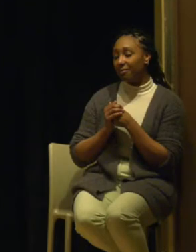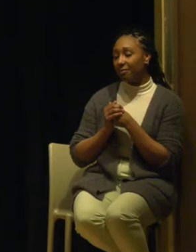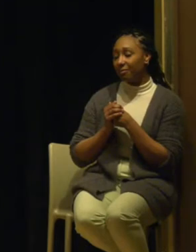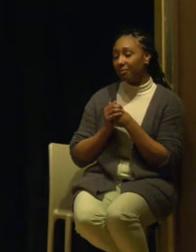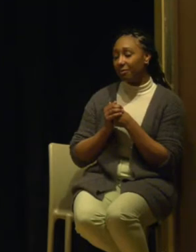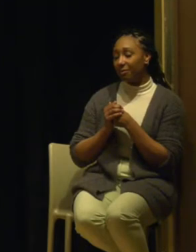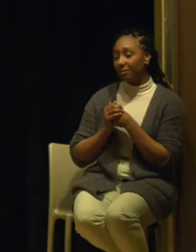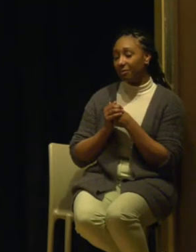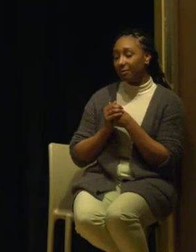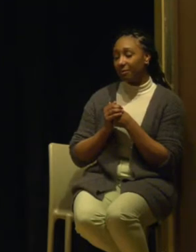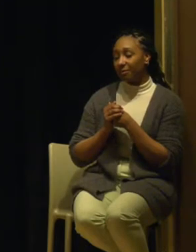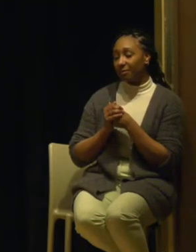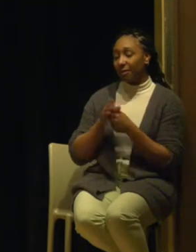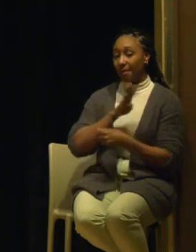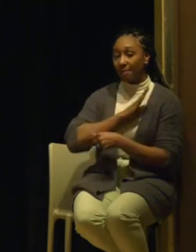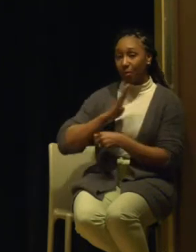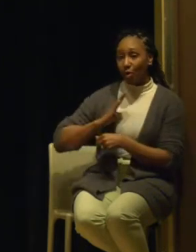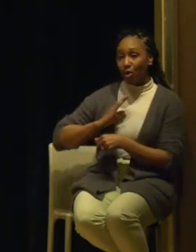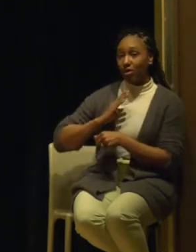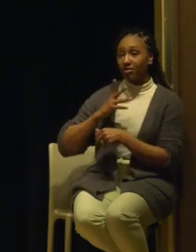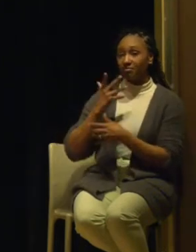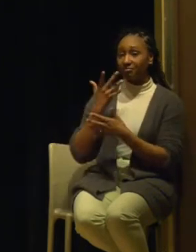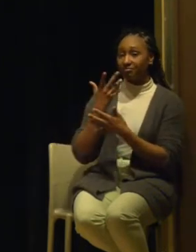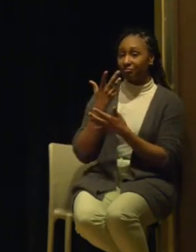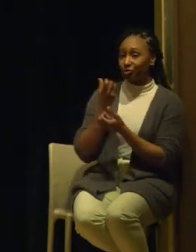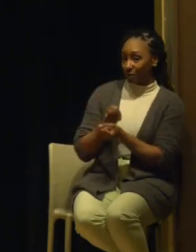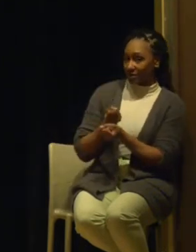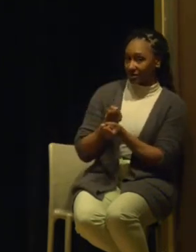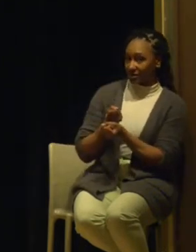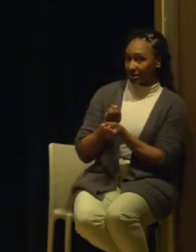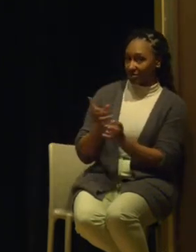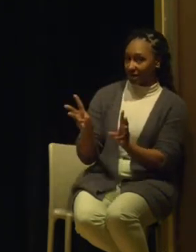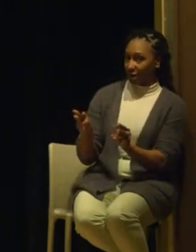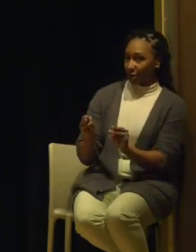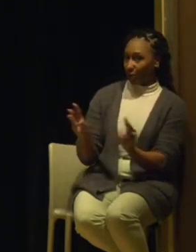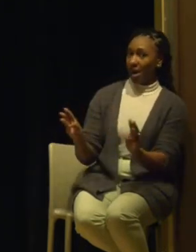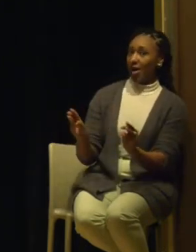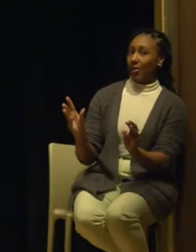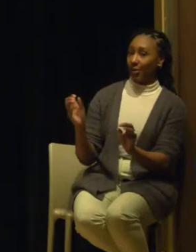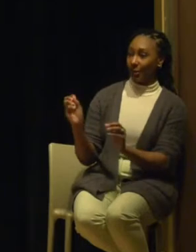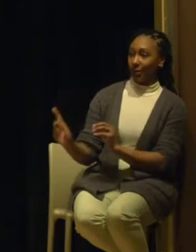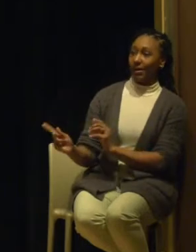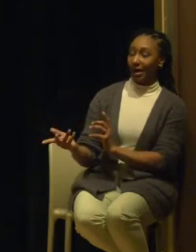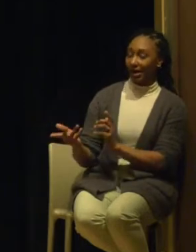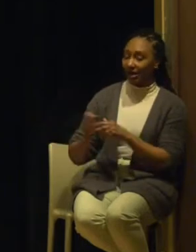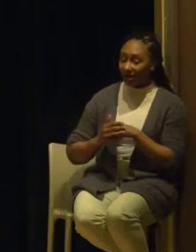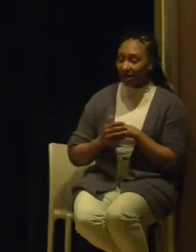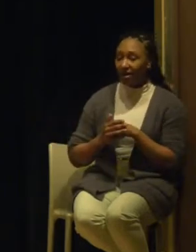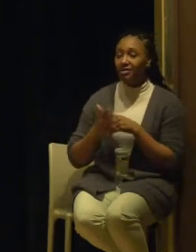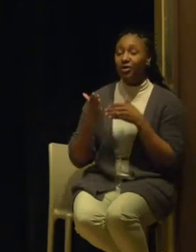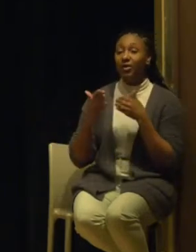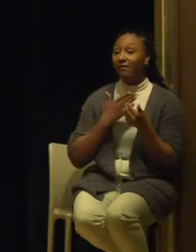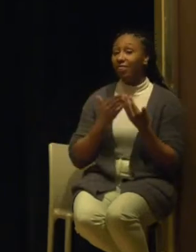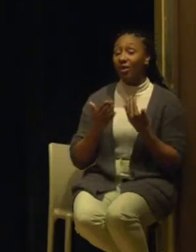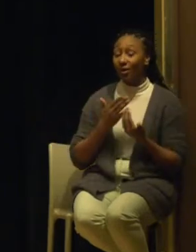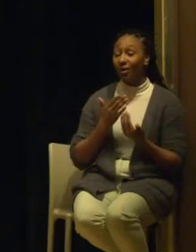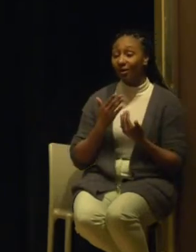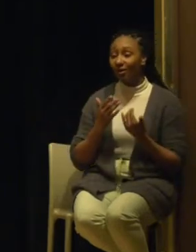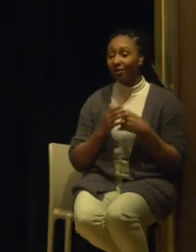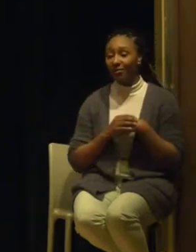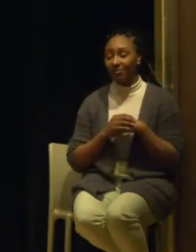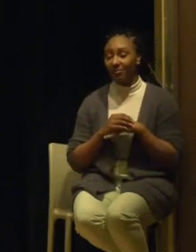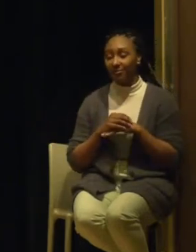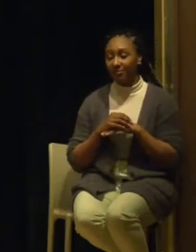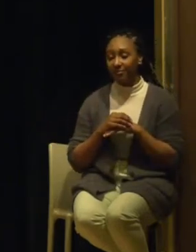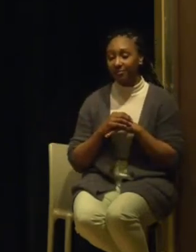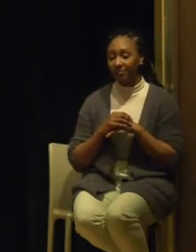trustee members. I was, wow. She was like all the things. So even though, and so out of